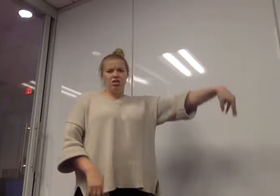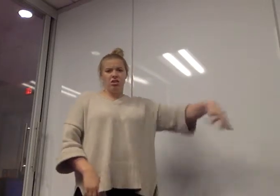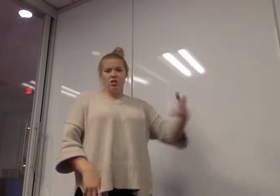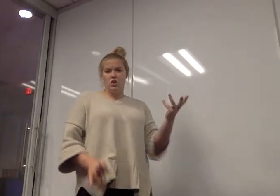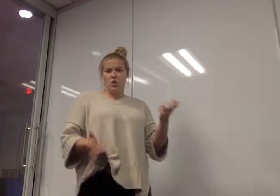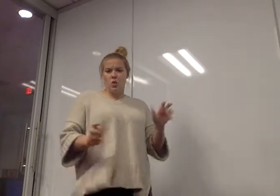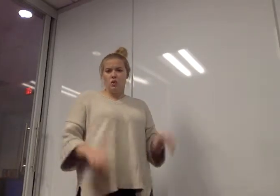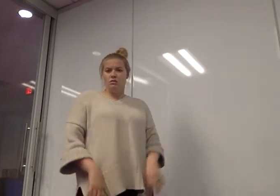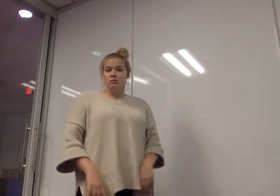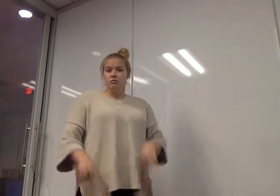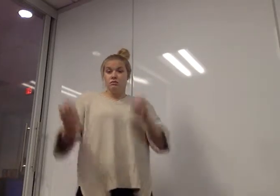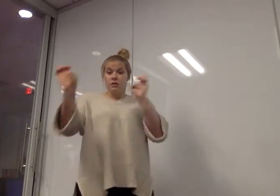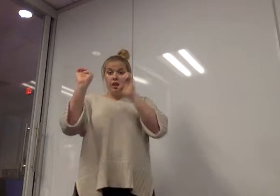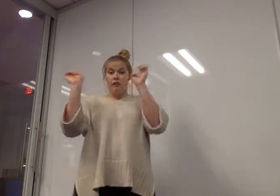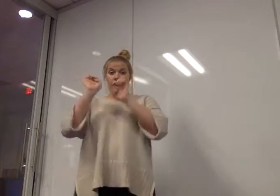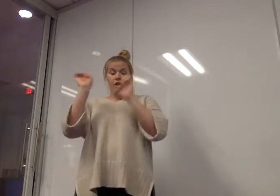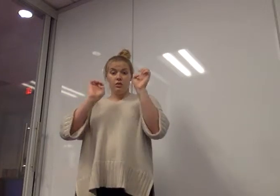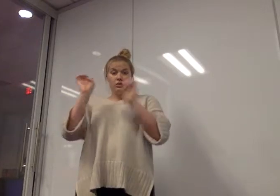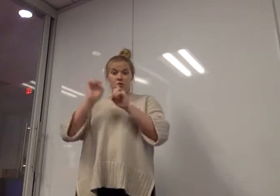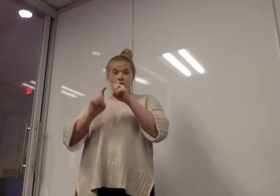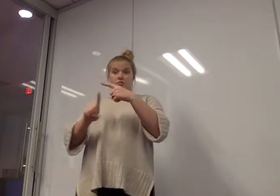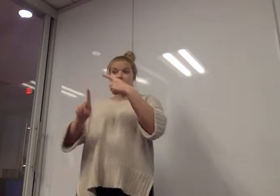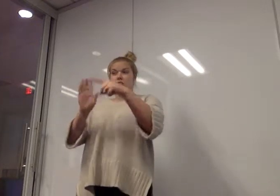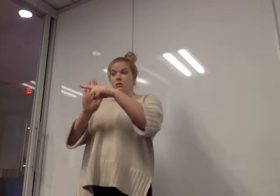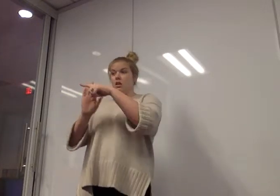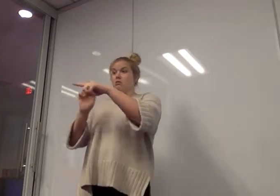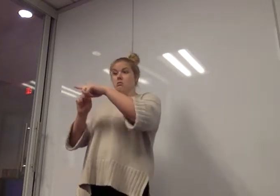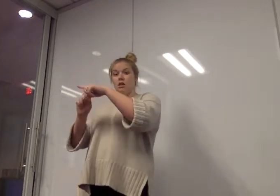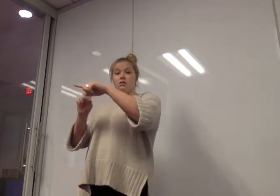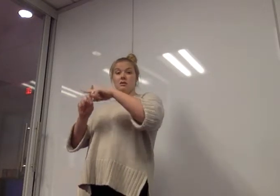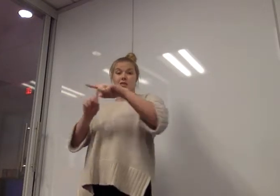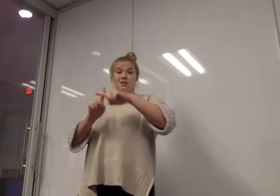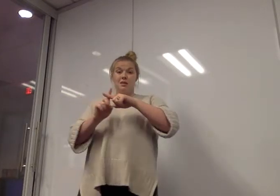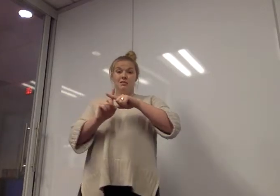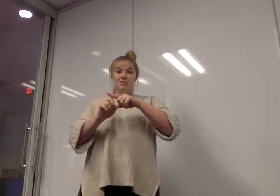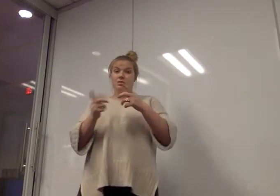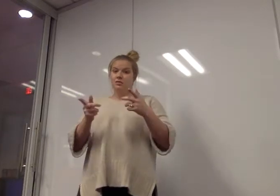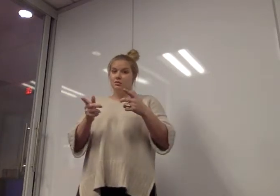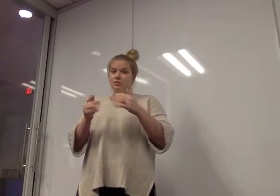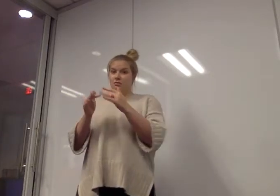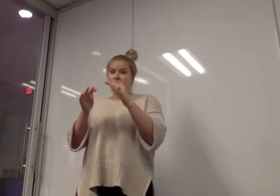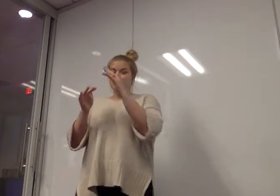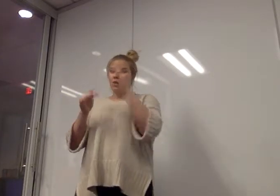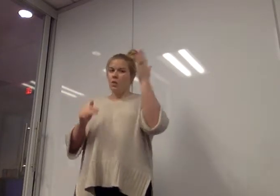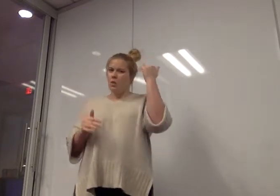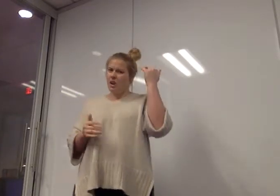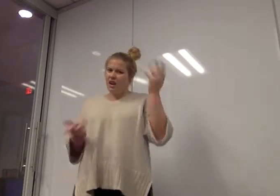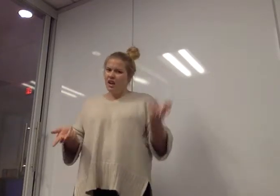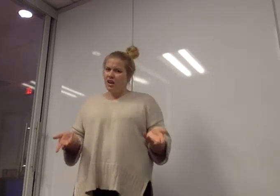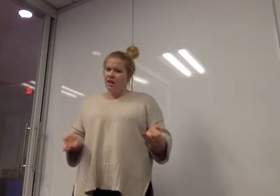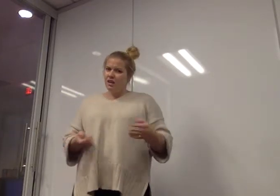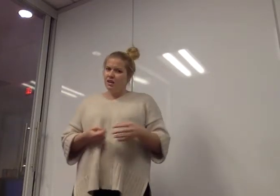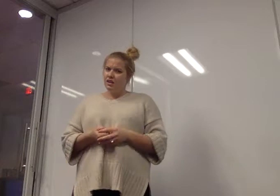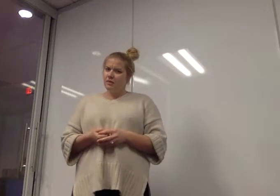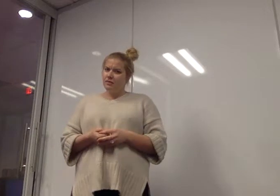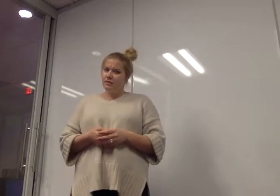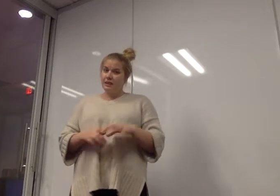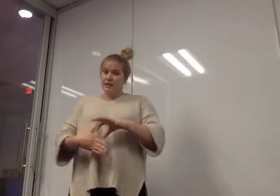also evaluate these people much more positively overall. But what's driving it? It's not about the content of the speech. It's